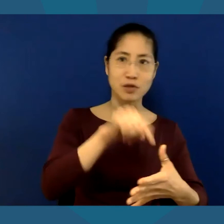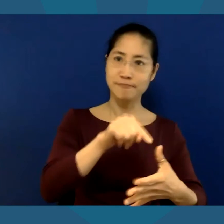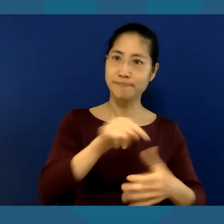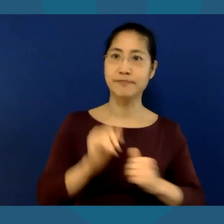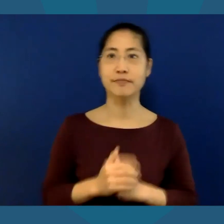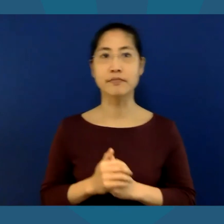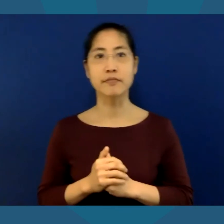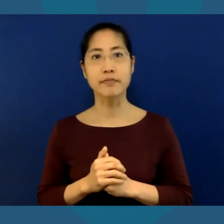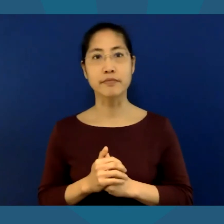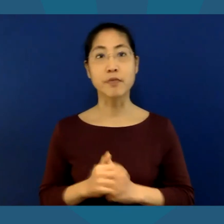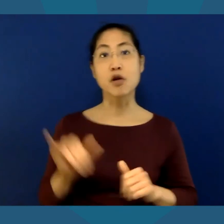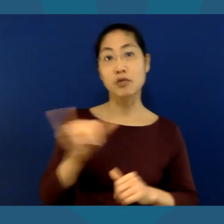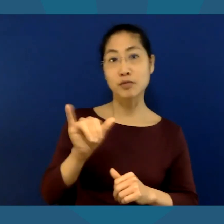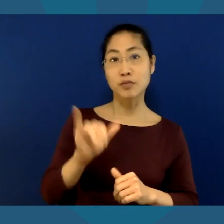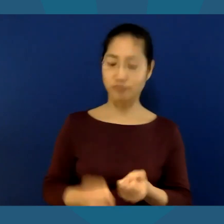in 2020.